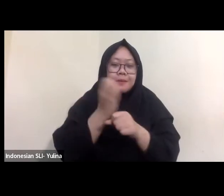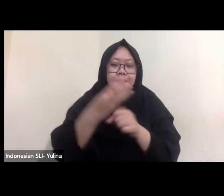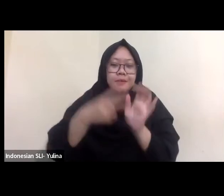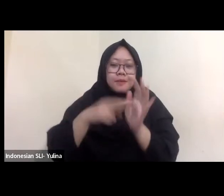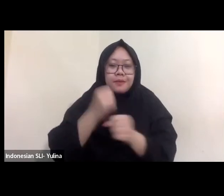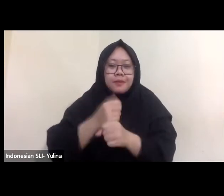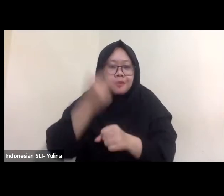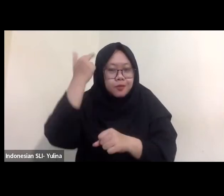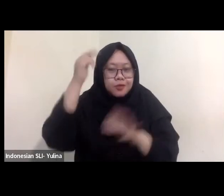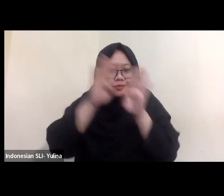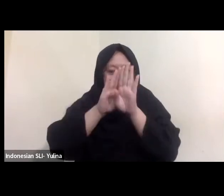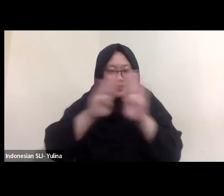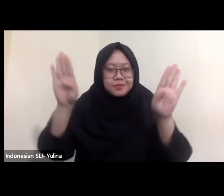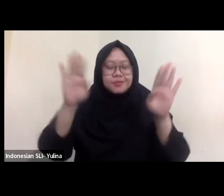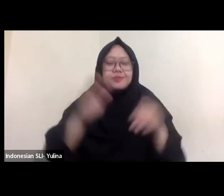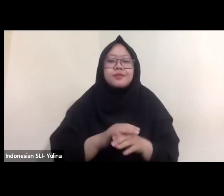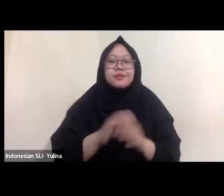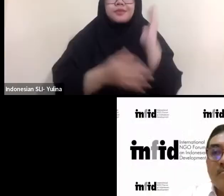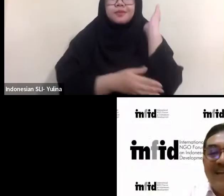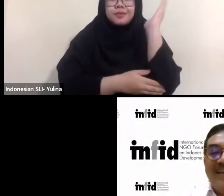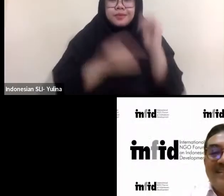webinar. Over to you, Mr. Sugeng.